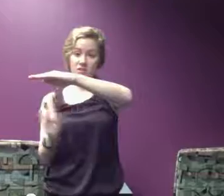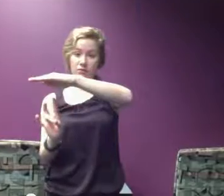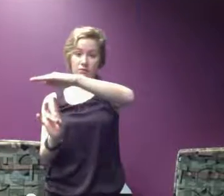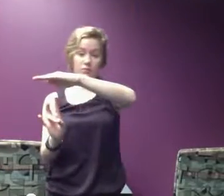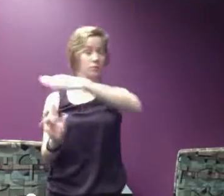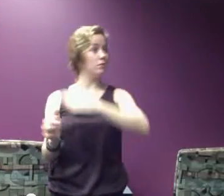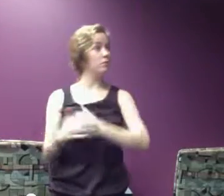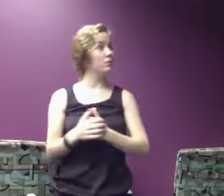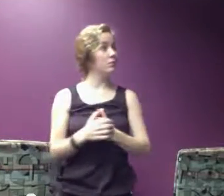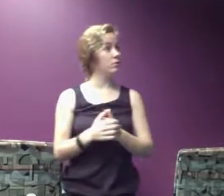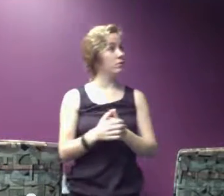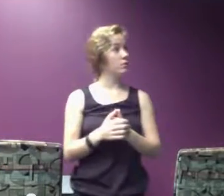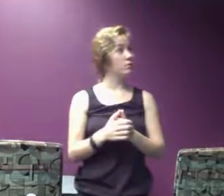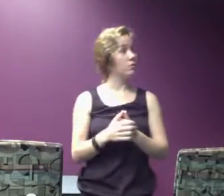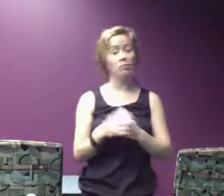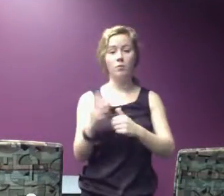15x over 7.